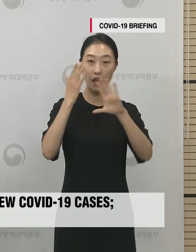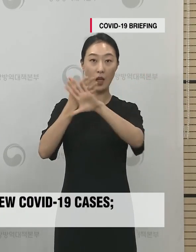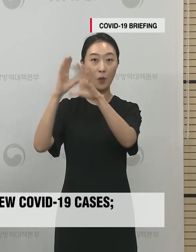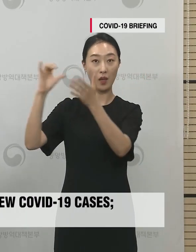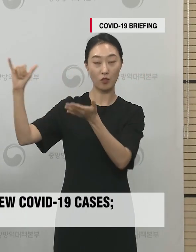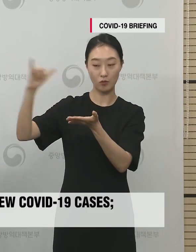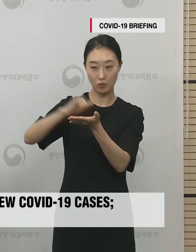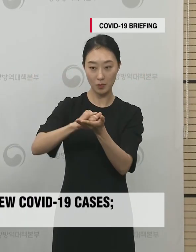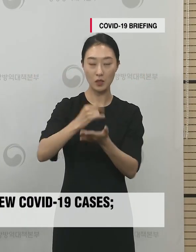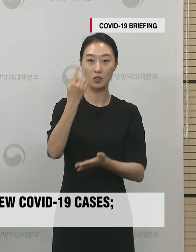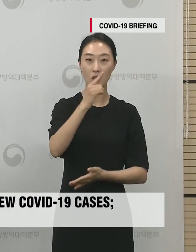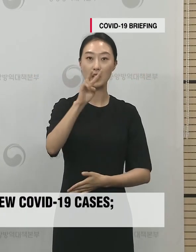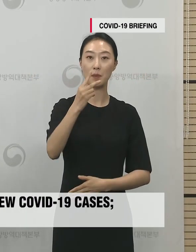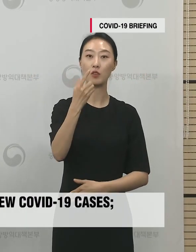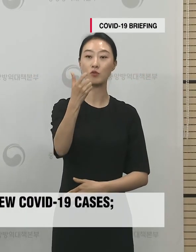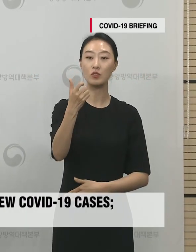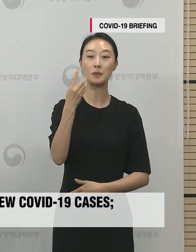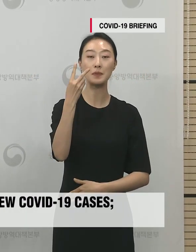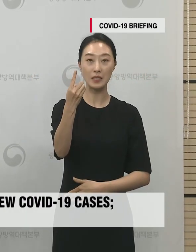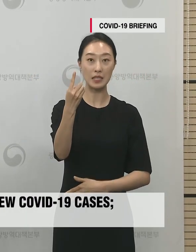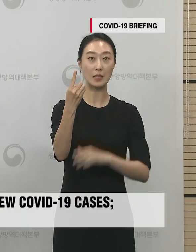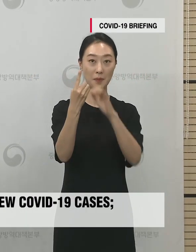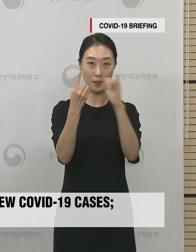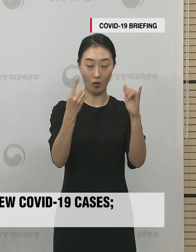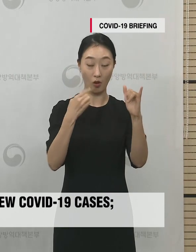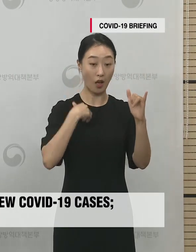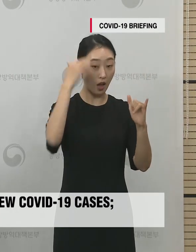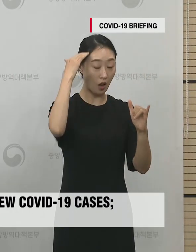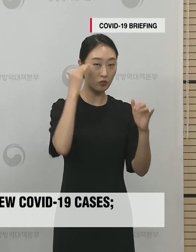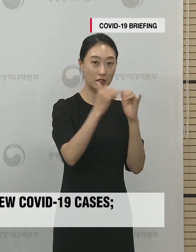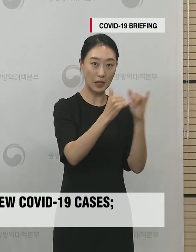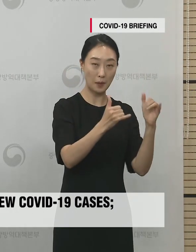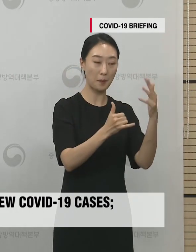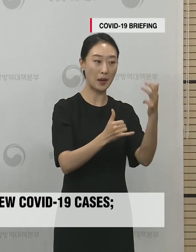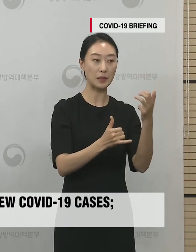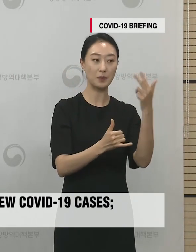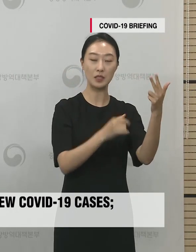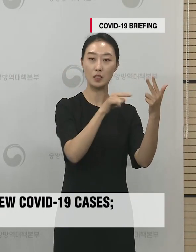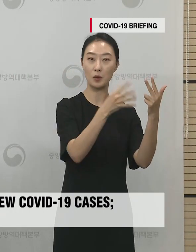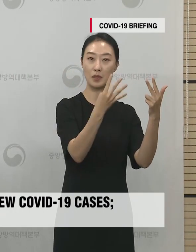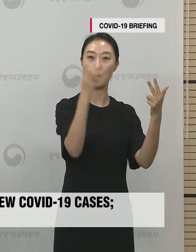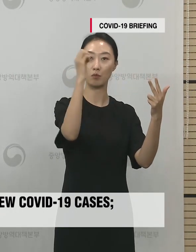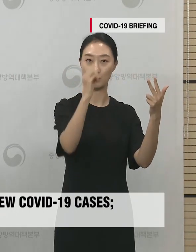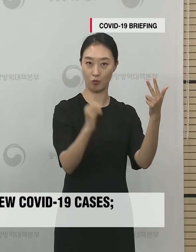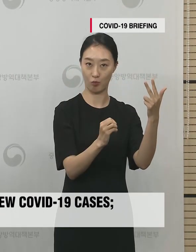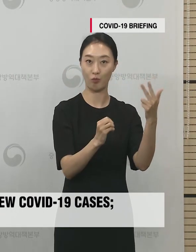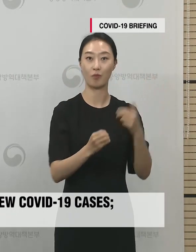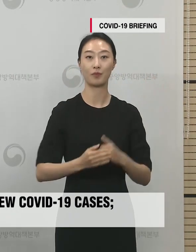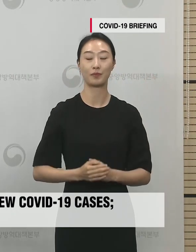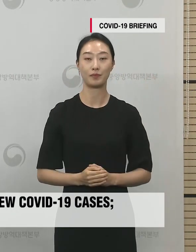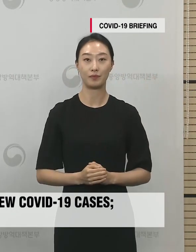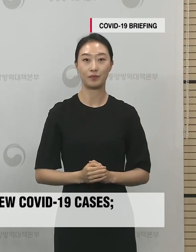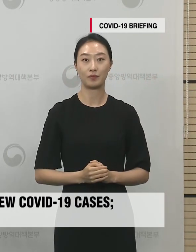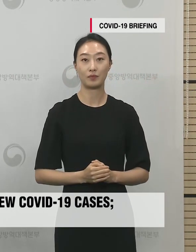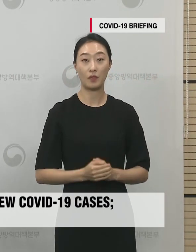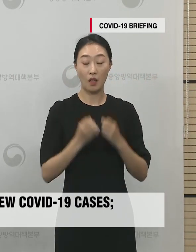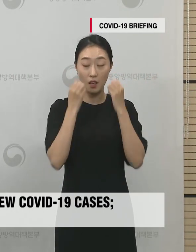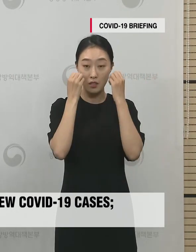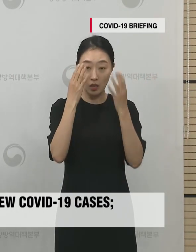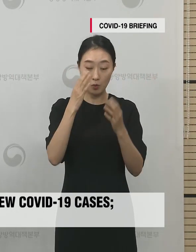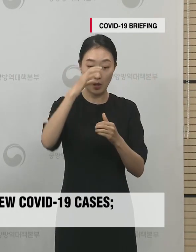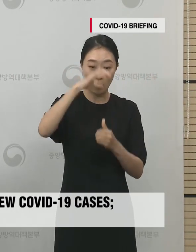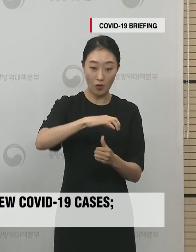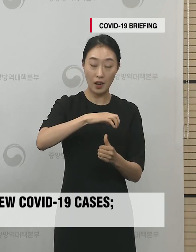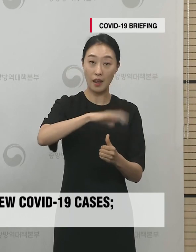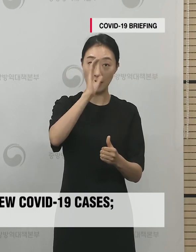11,541. This includes 1,266 imported cases from overseas. Out of them, 87.4% are